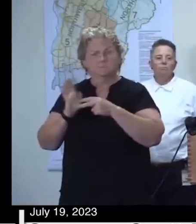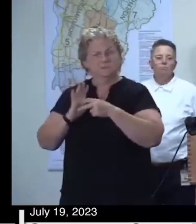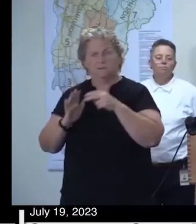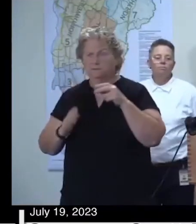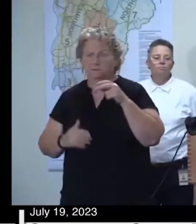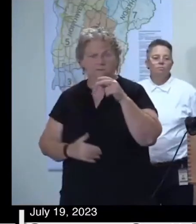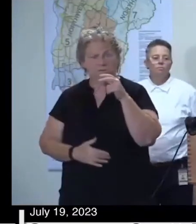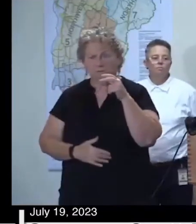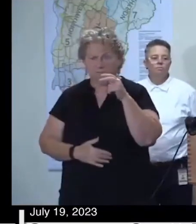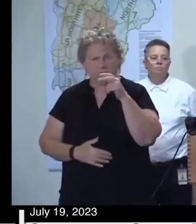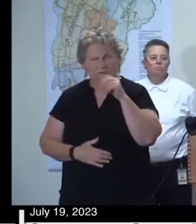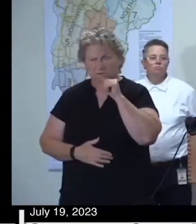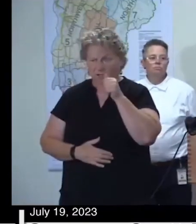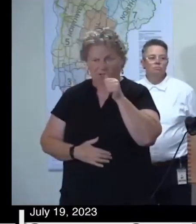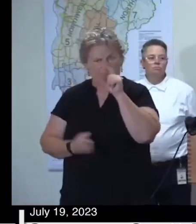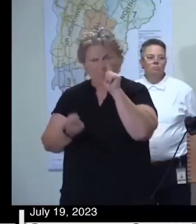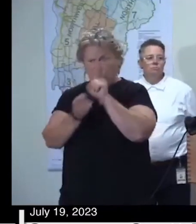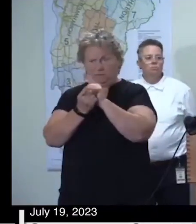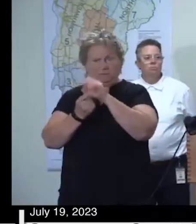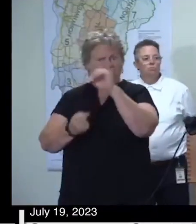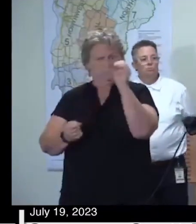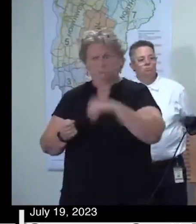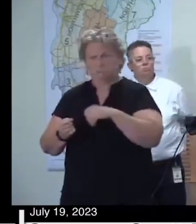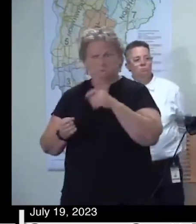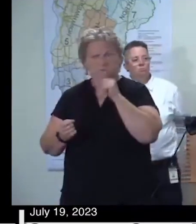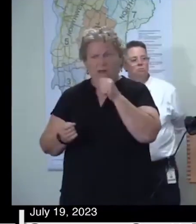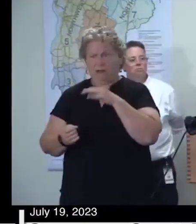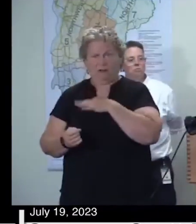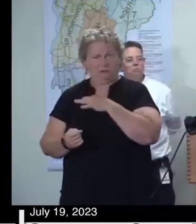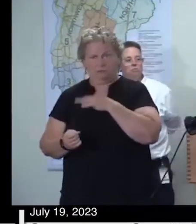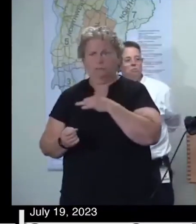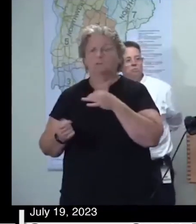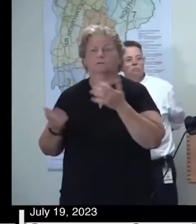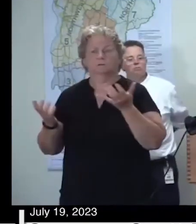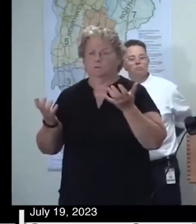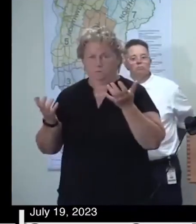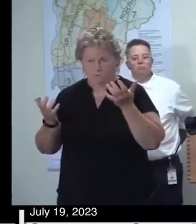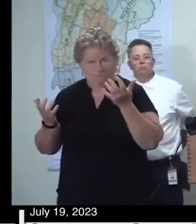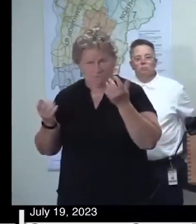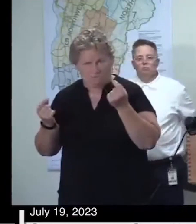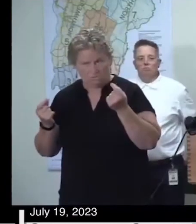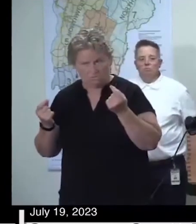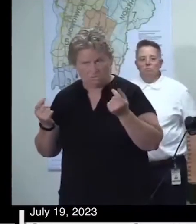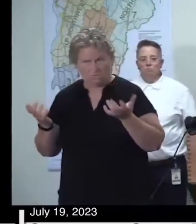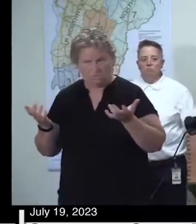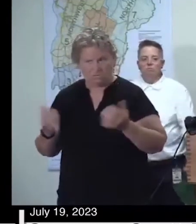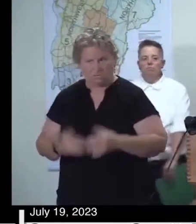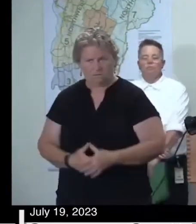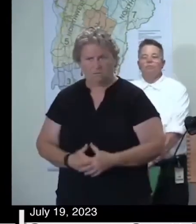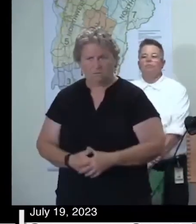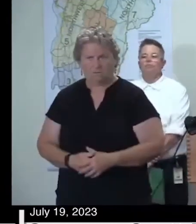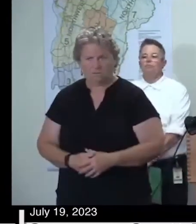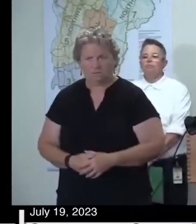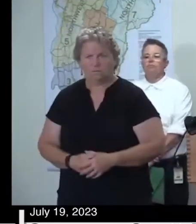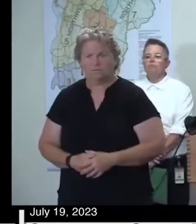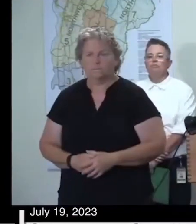to it. But to your point though, if there was a small part of the county that got impacted very badly,